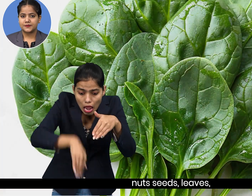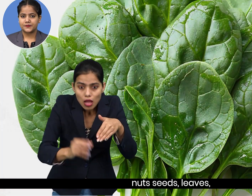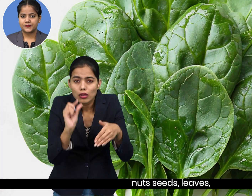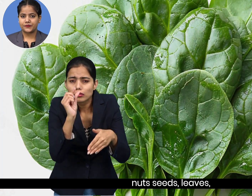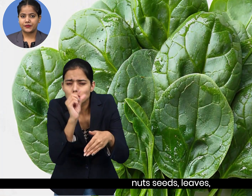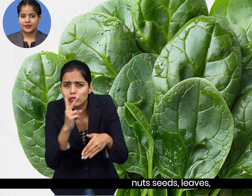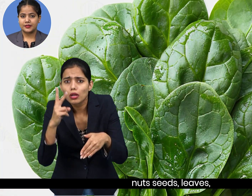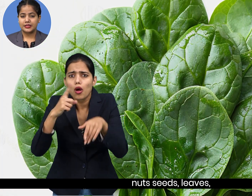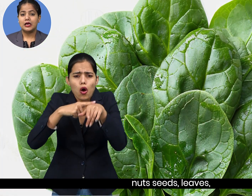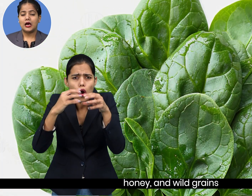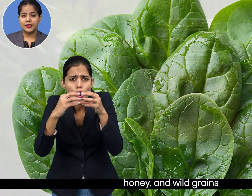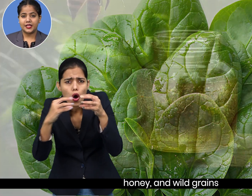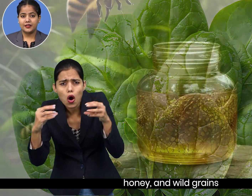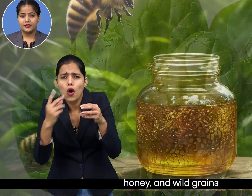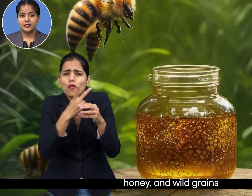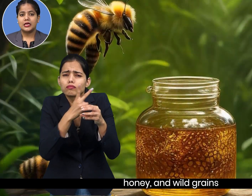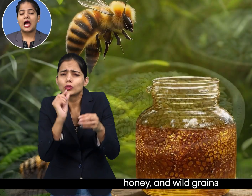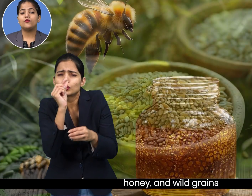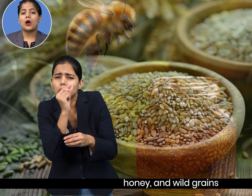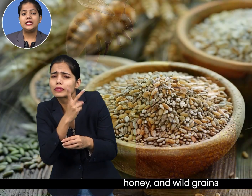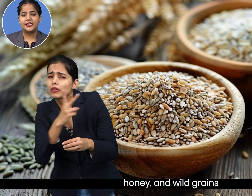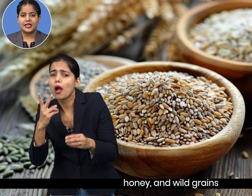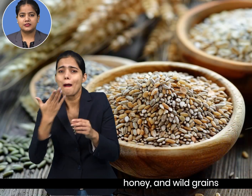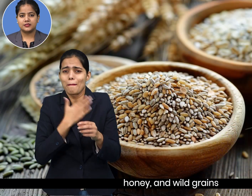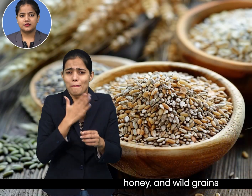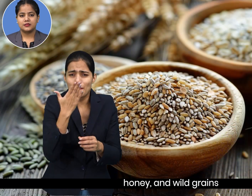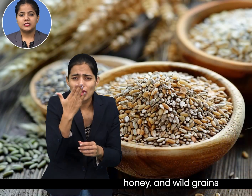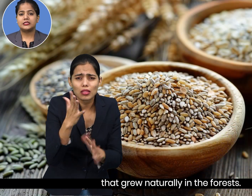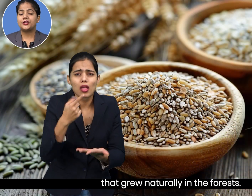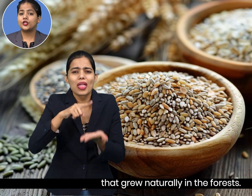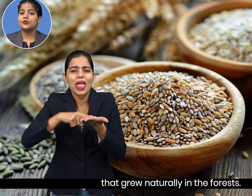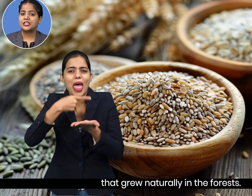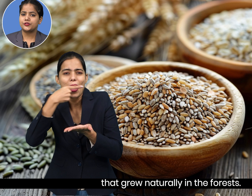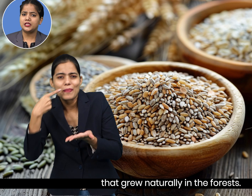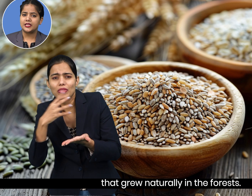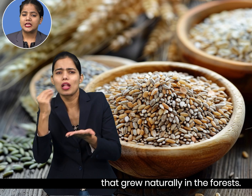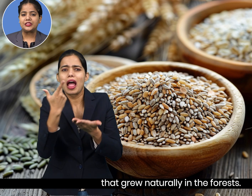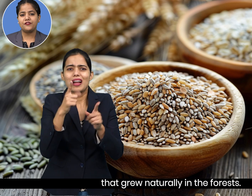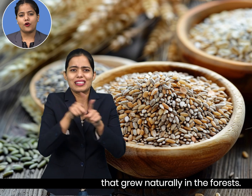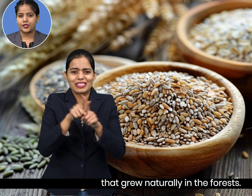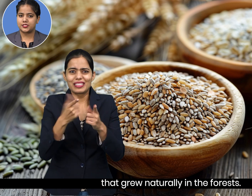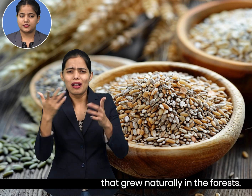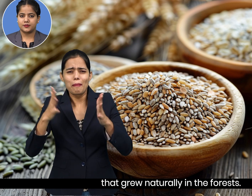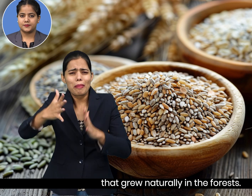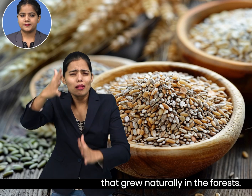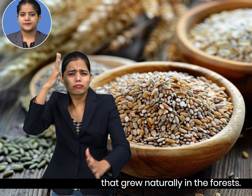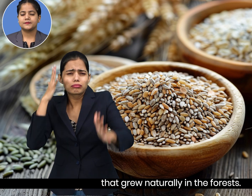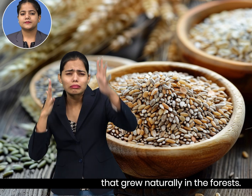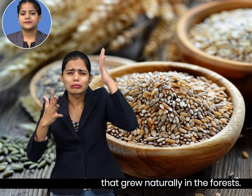leaves, honey, and wild grains that grew naturally in the